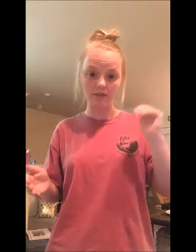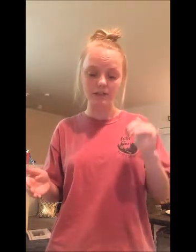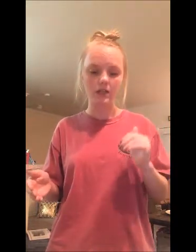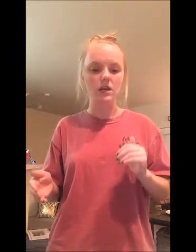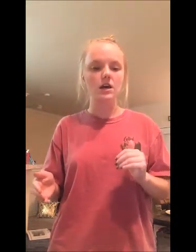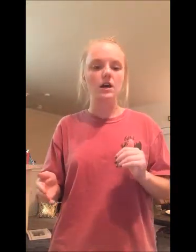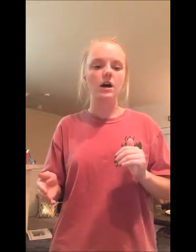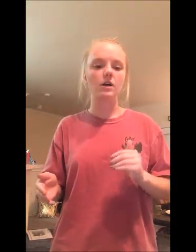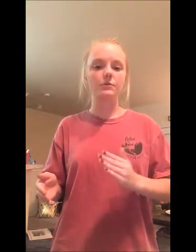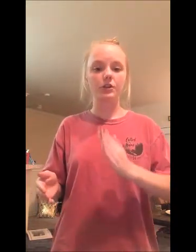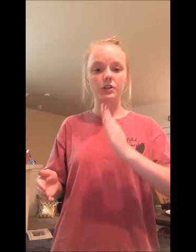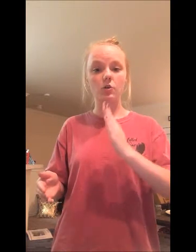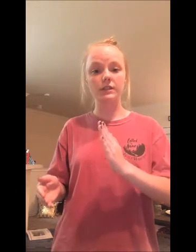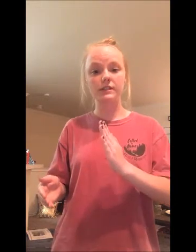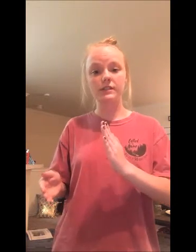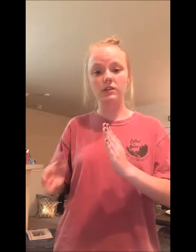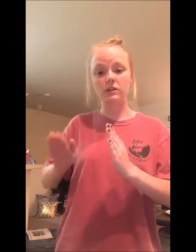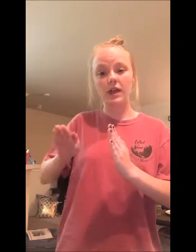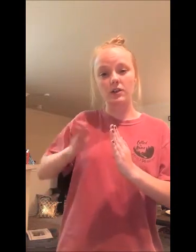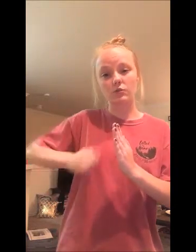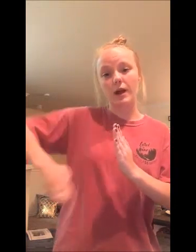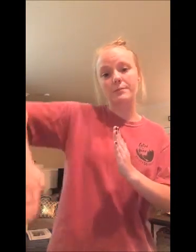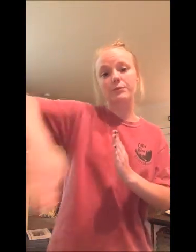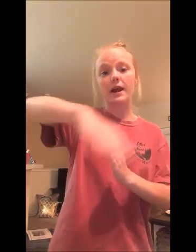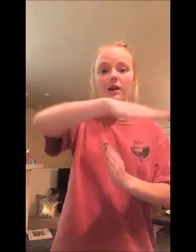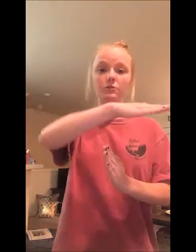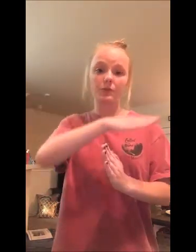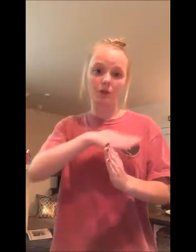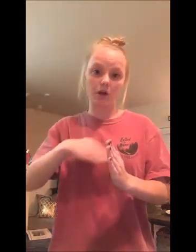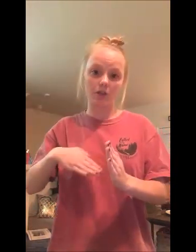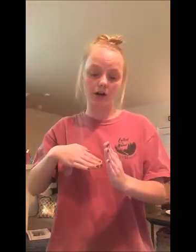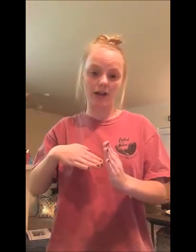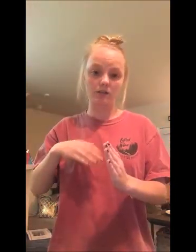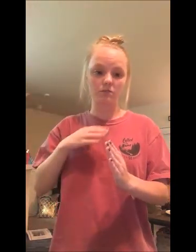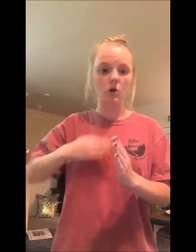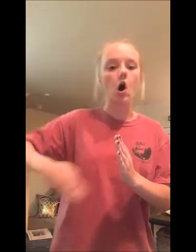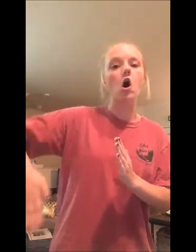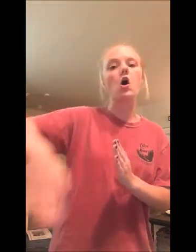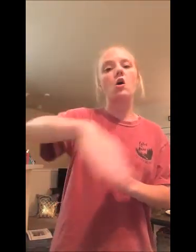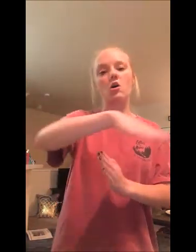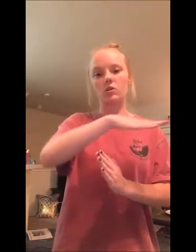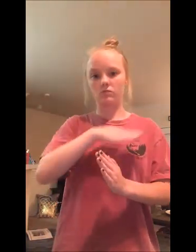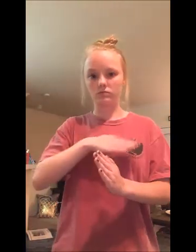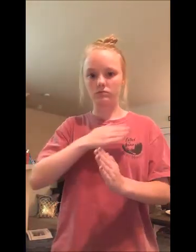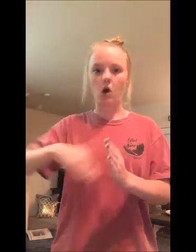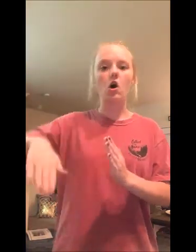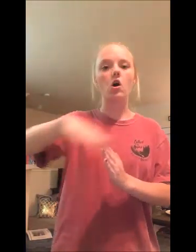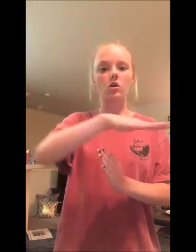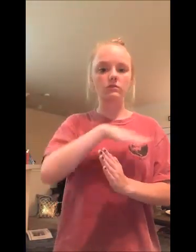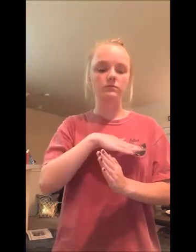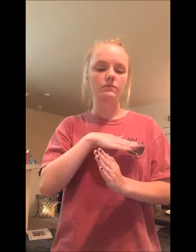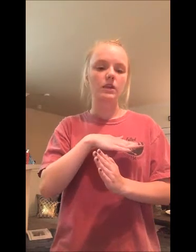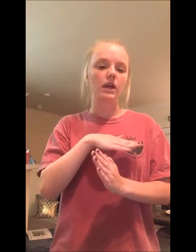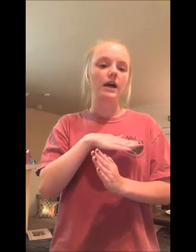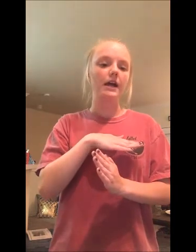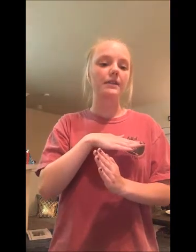left, you're going to hold it still and wrap around with your other hand. All. And